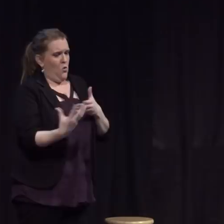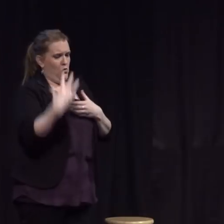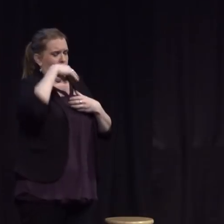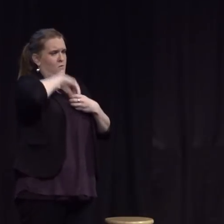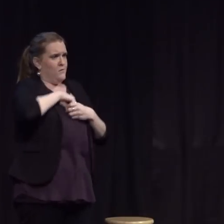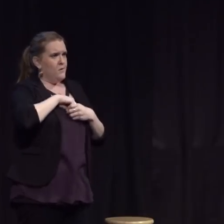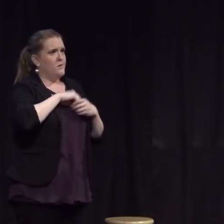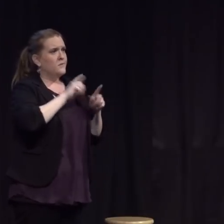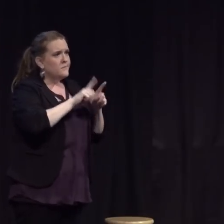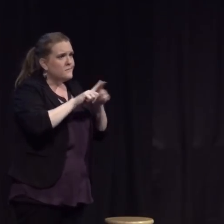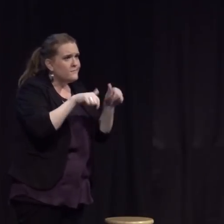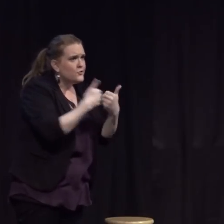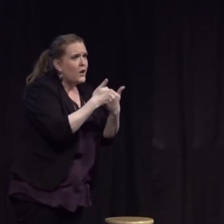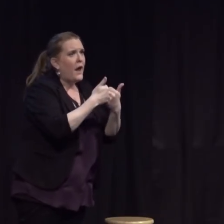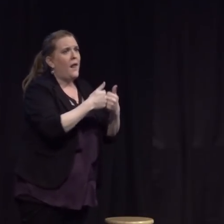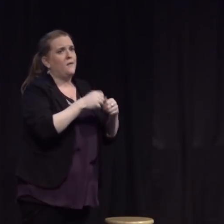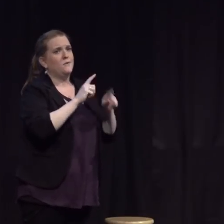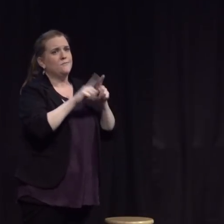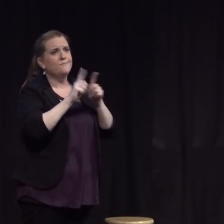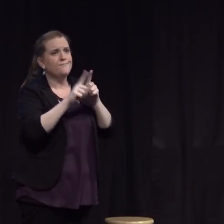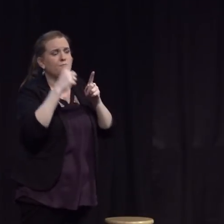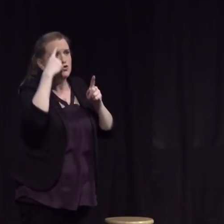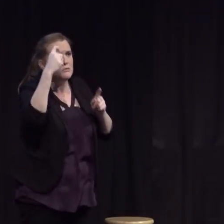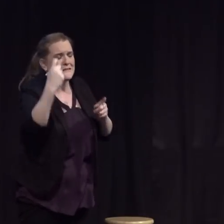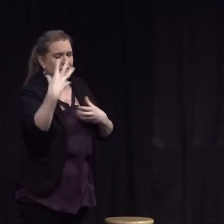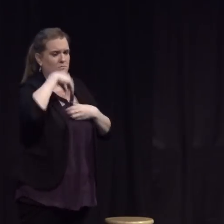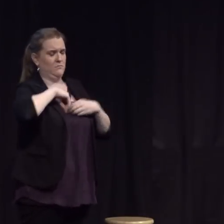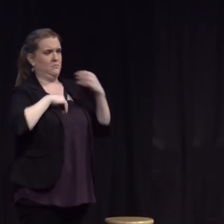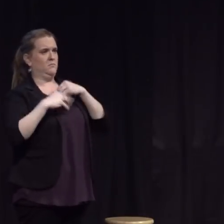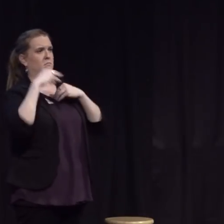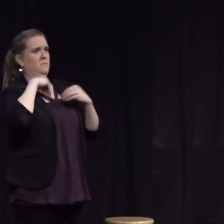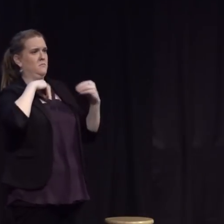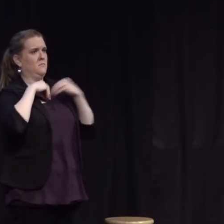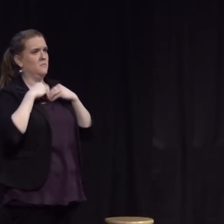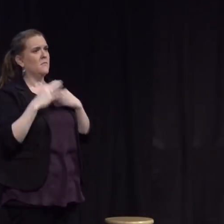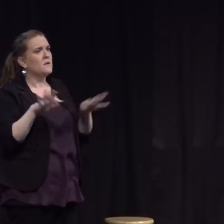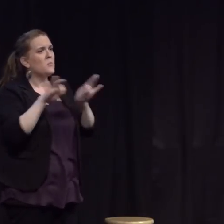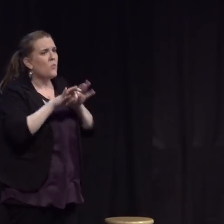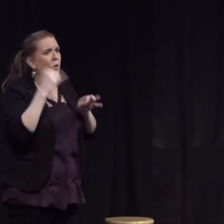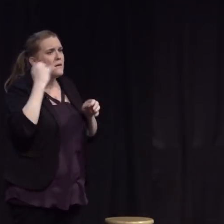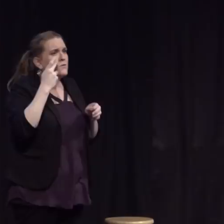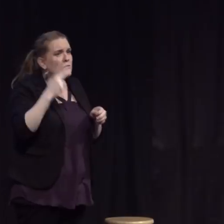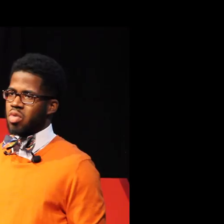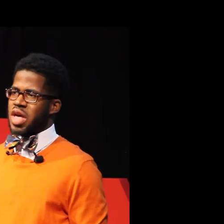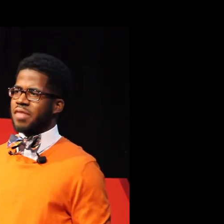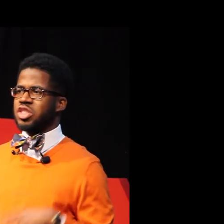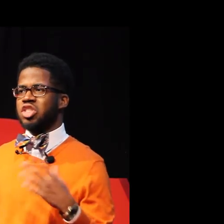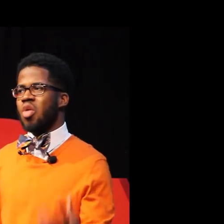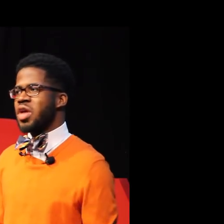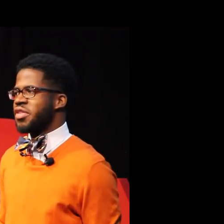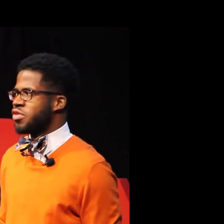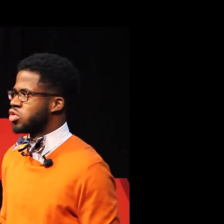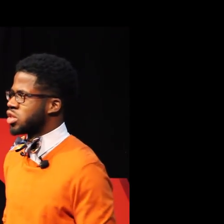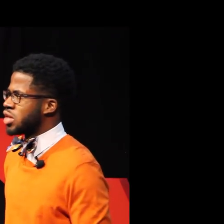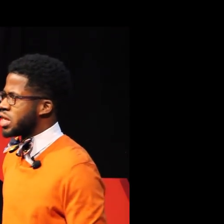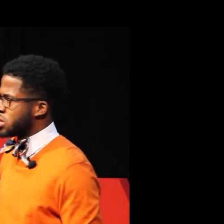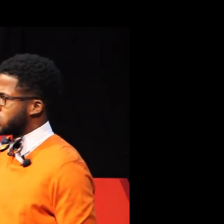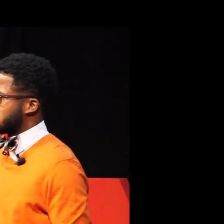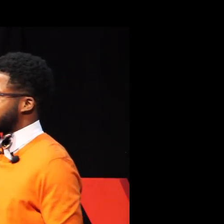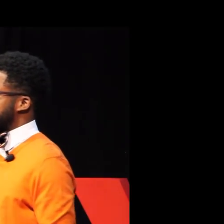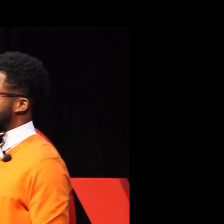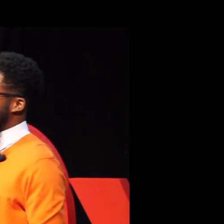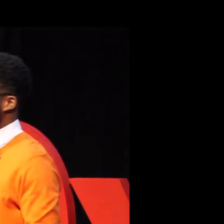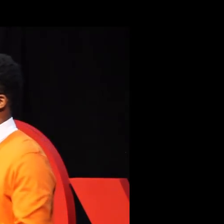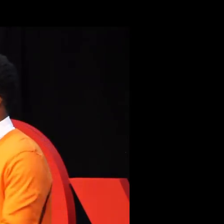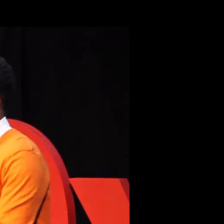that see the potential of Black boys everywhere to take the time to fill those gaps. We have so many future